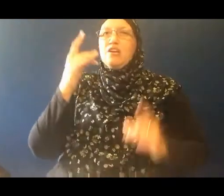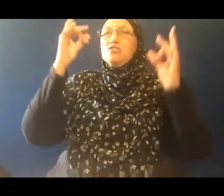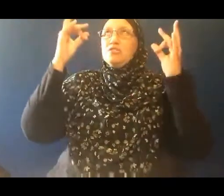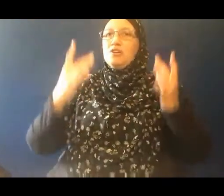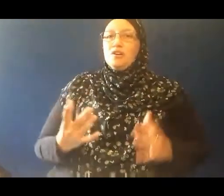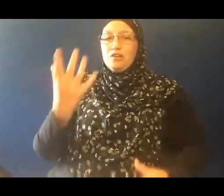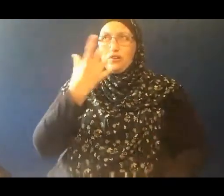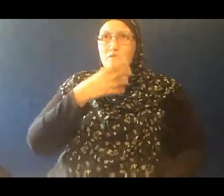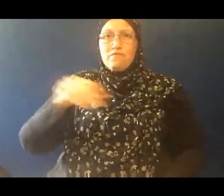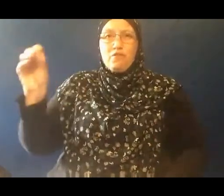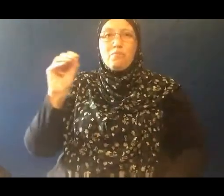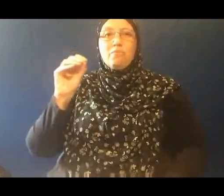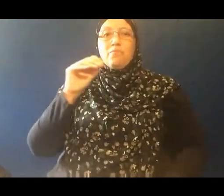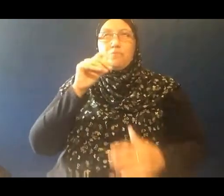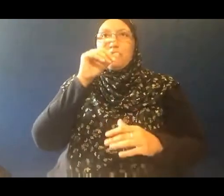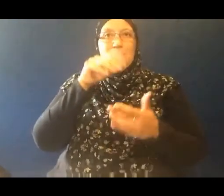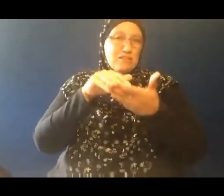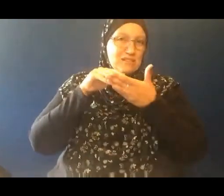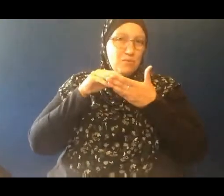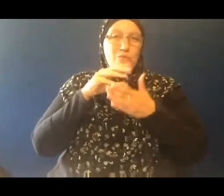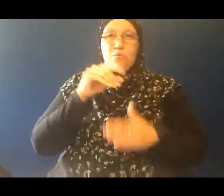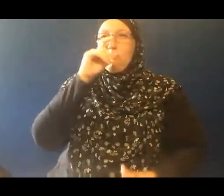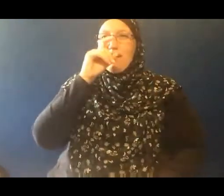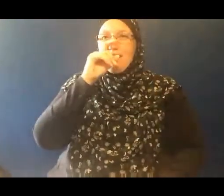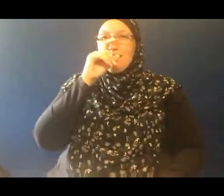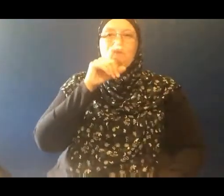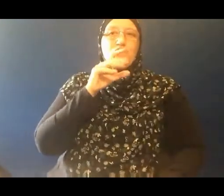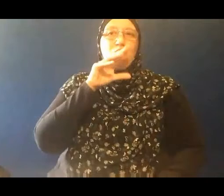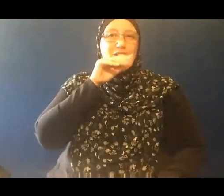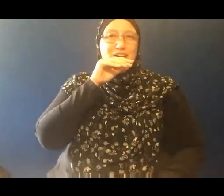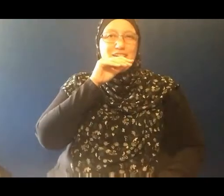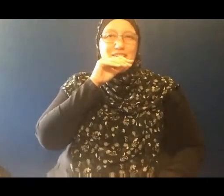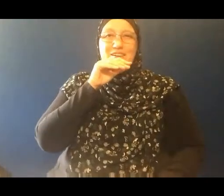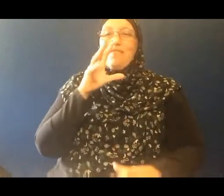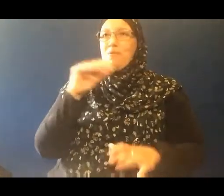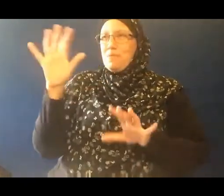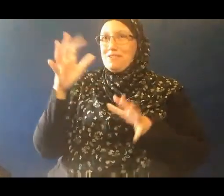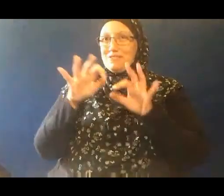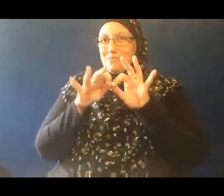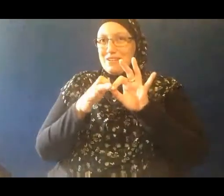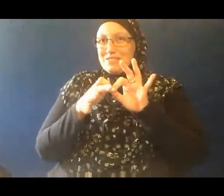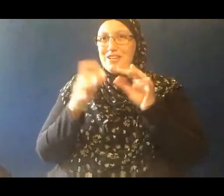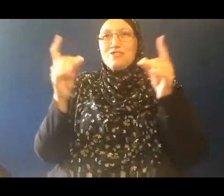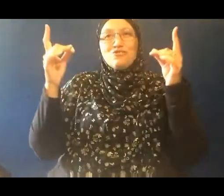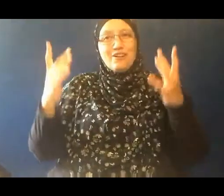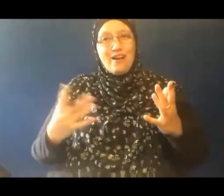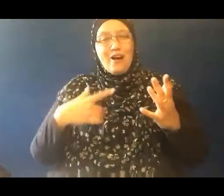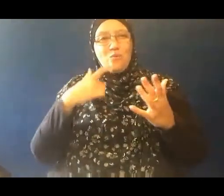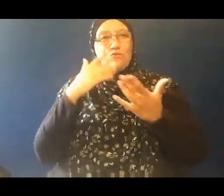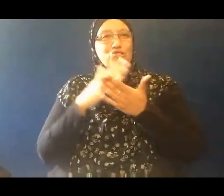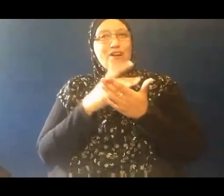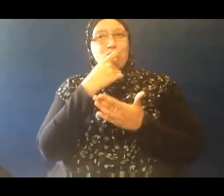Auslan Interpretation, I'm going to share with you a few words, hopefully to boost our spirituality